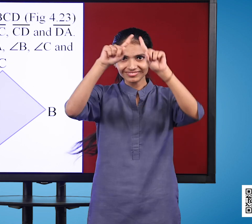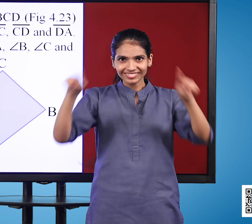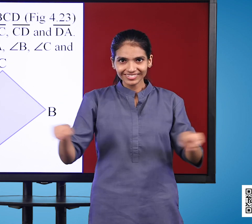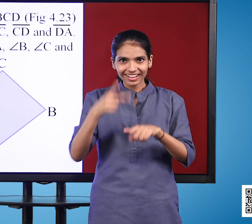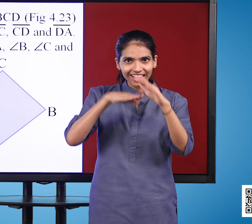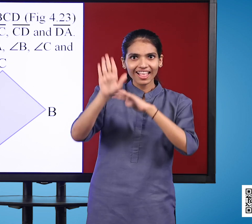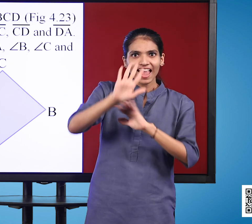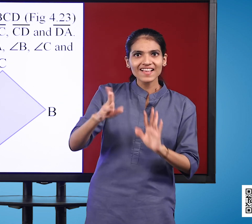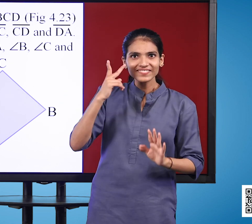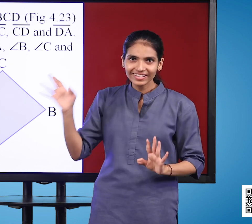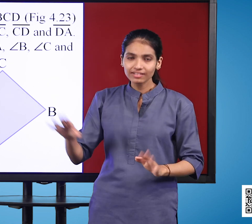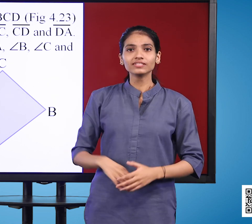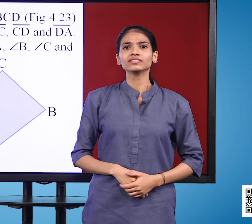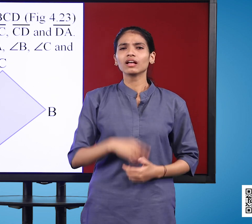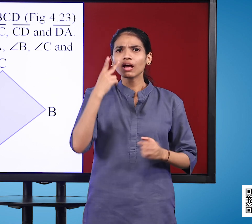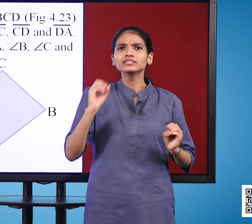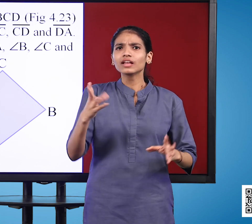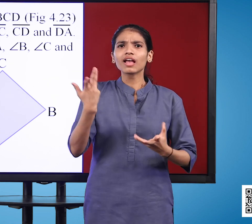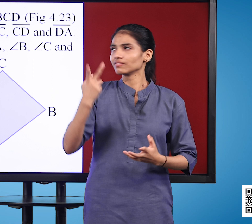This quadrilateral ABCD,